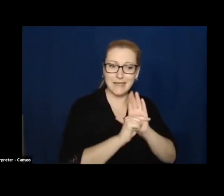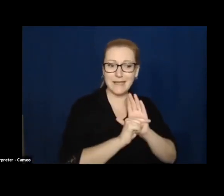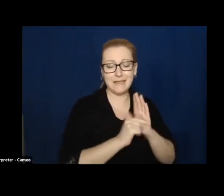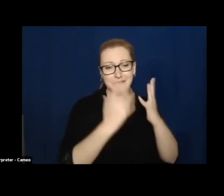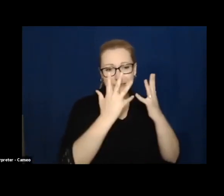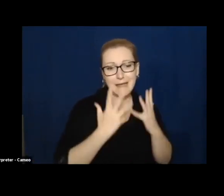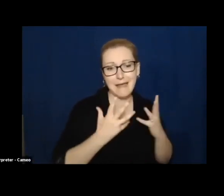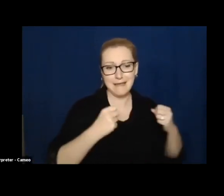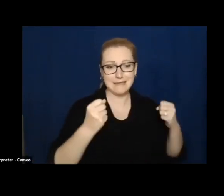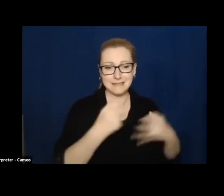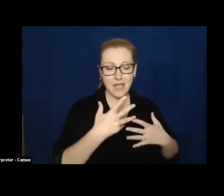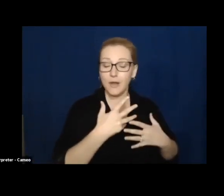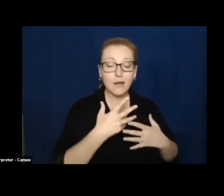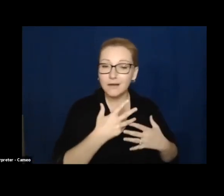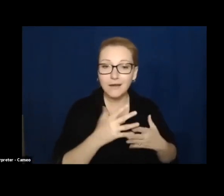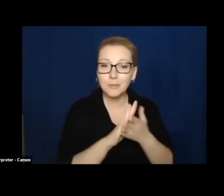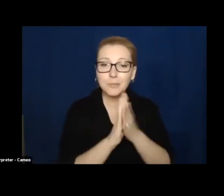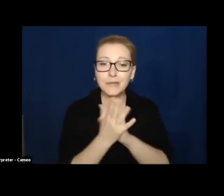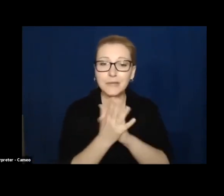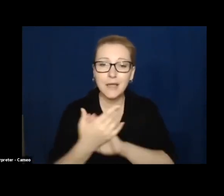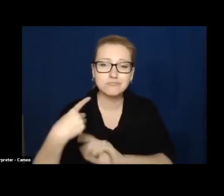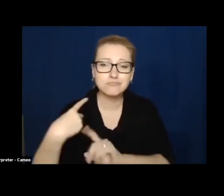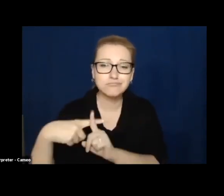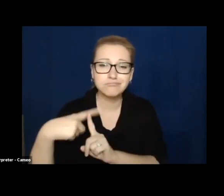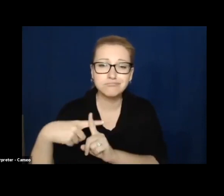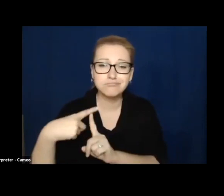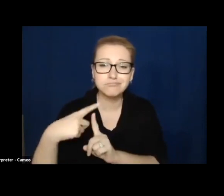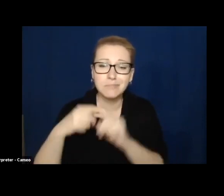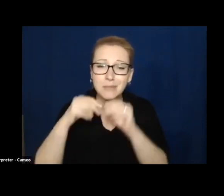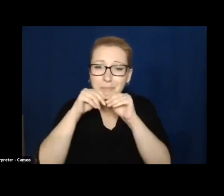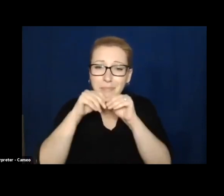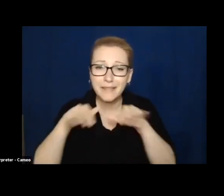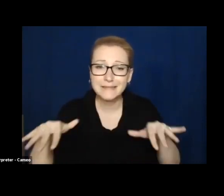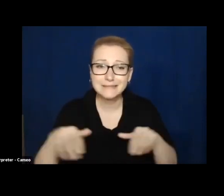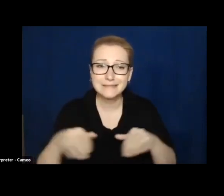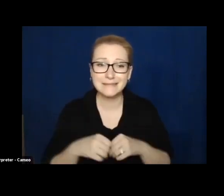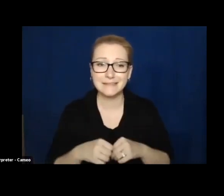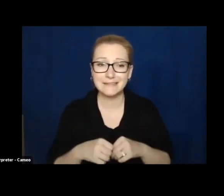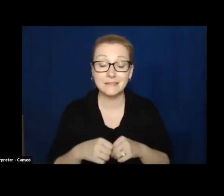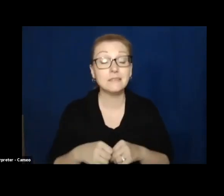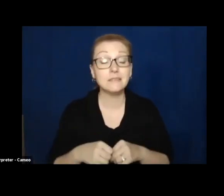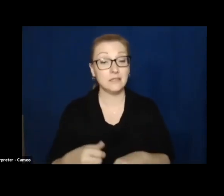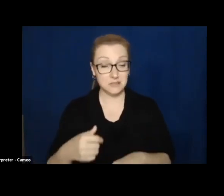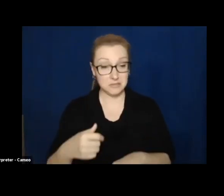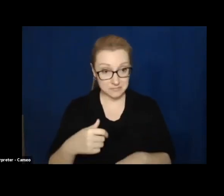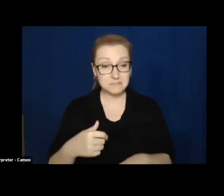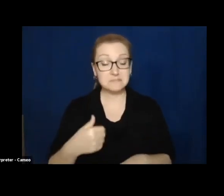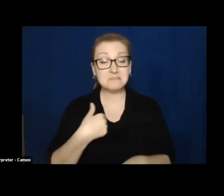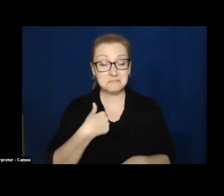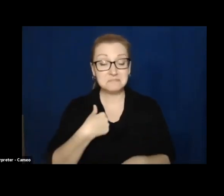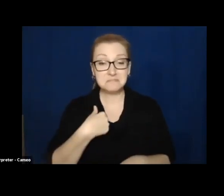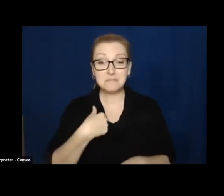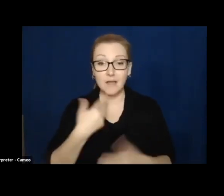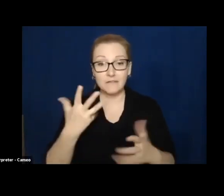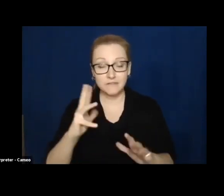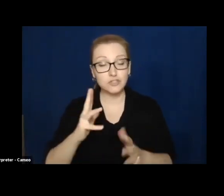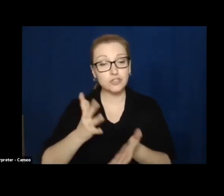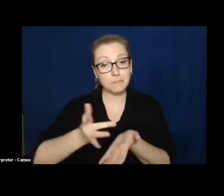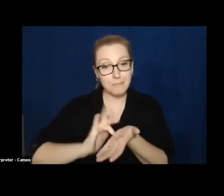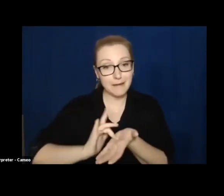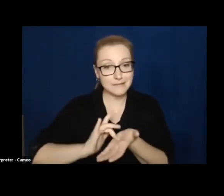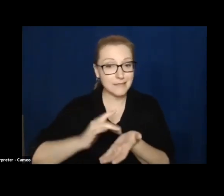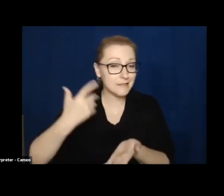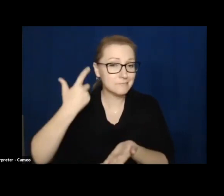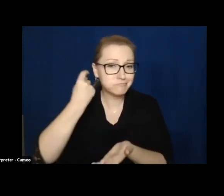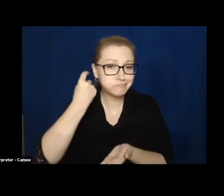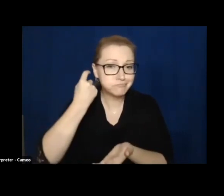huge blessing in disguise. With the help of intratympanic steroids, medicine through my eardrum, my hearing actually came back that